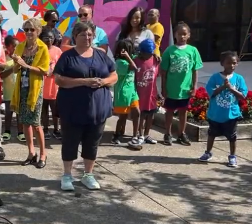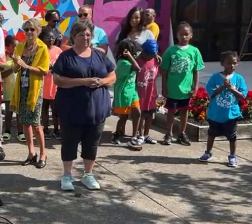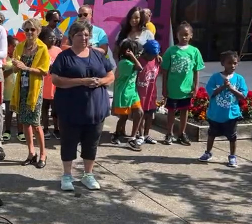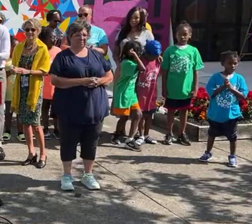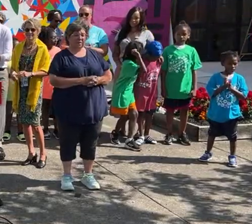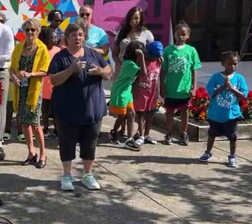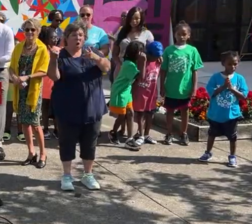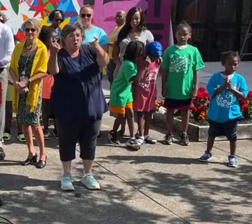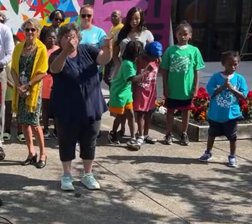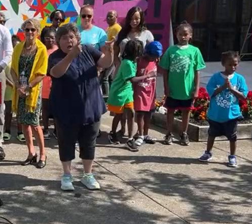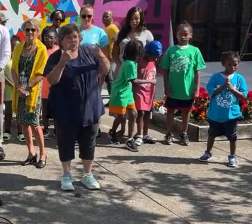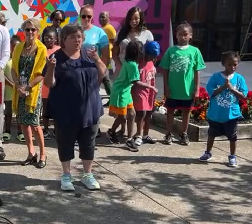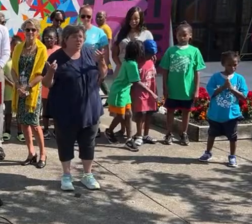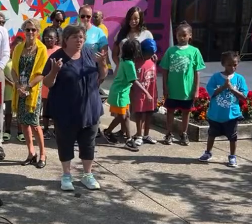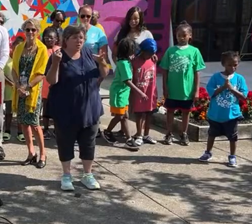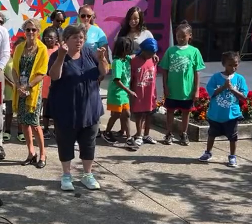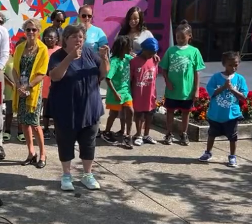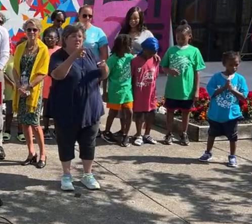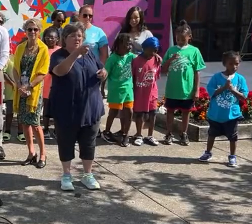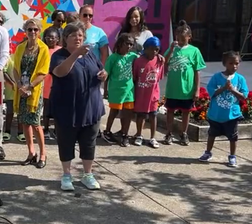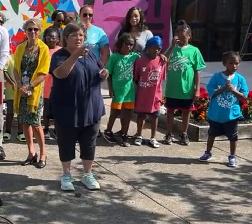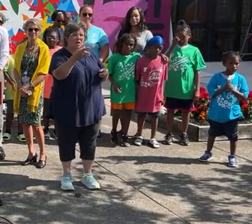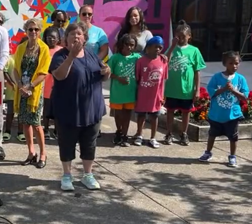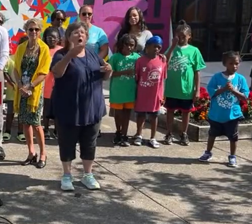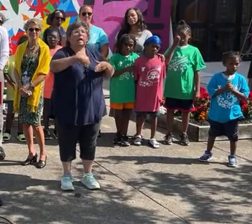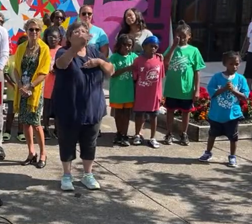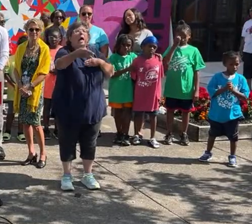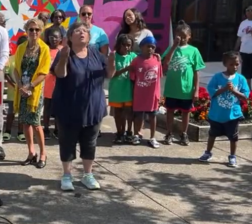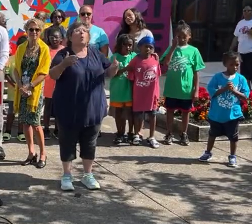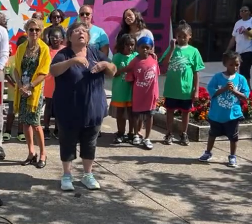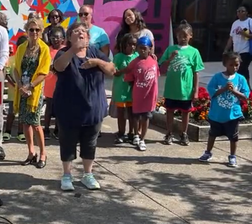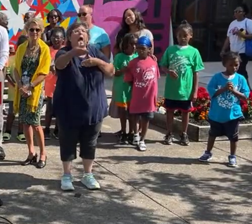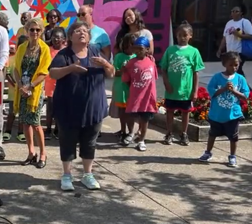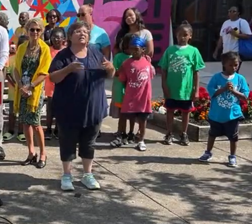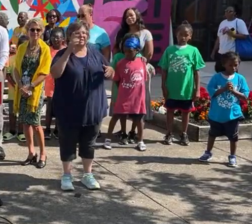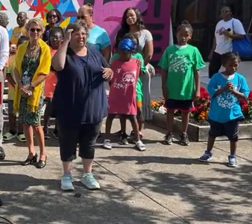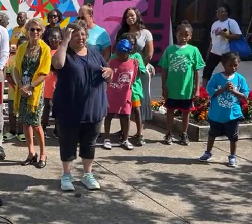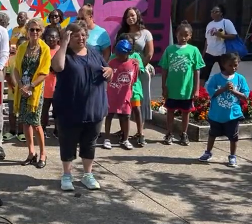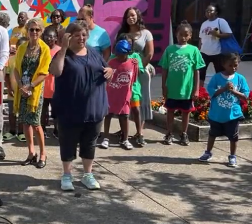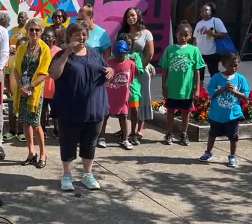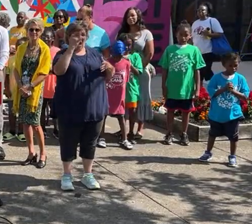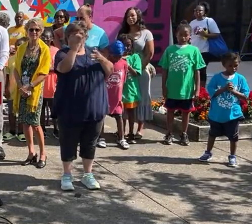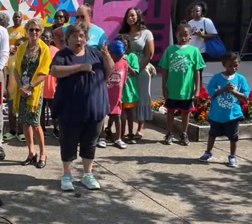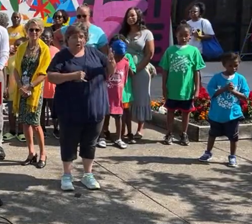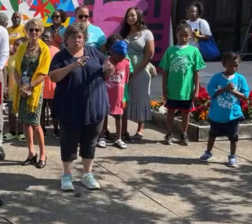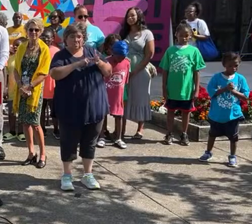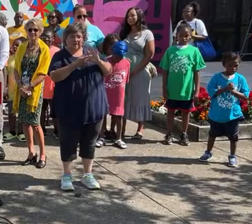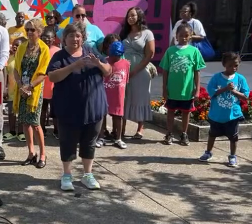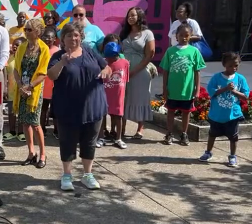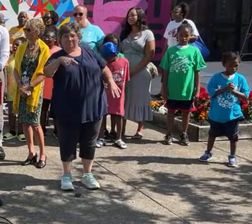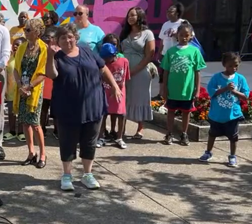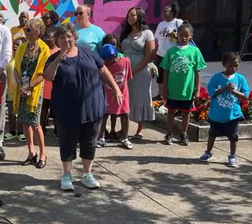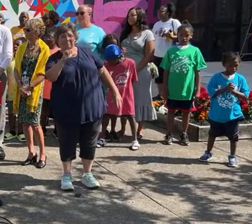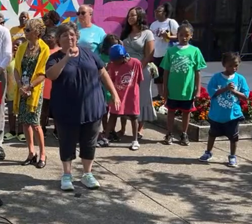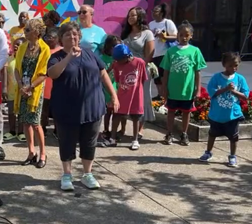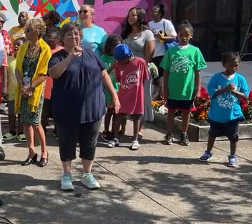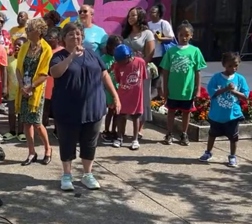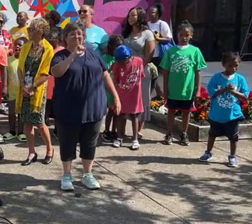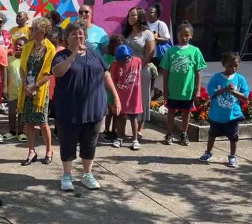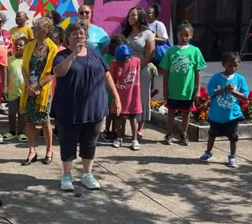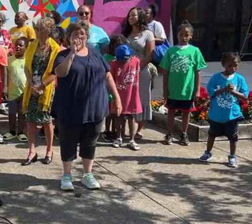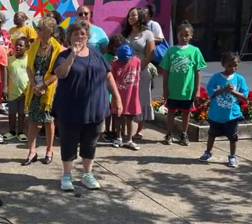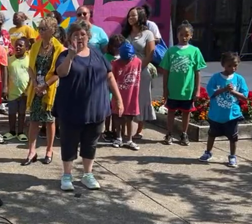Are there any questions from the media? Yeah, what's next? Okay, well, on art, I'll turn that over to Aaron.